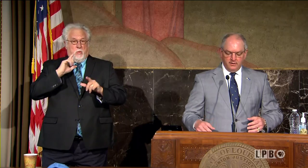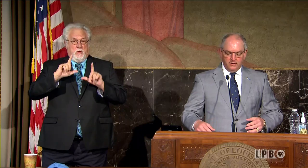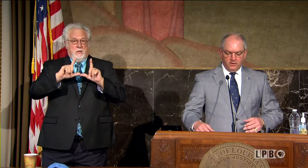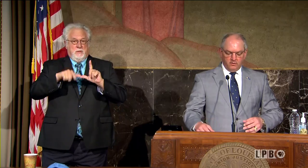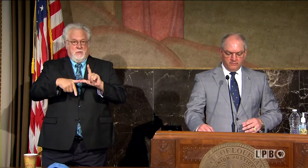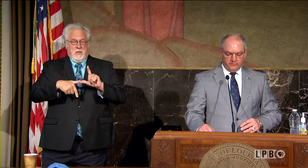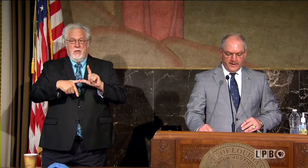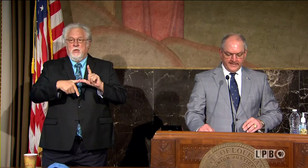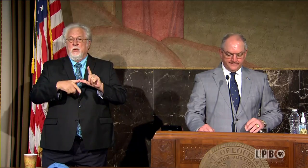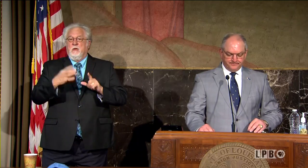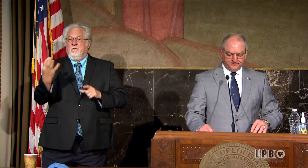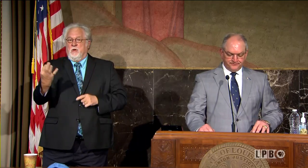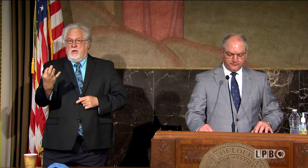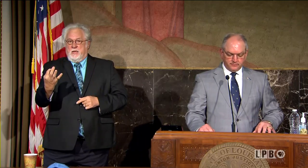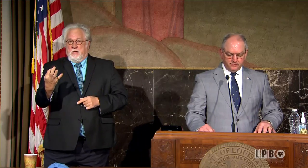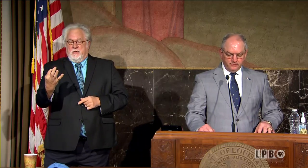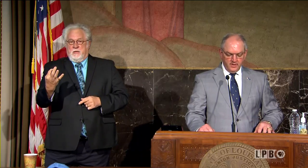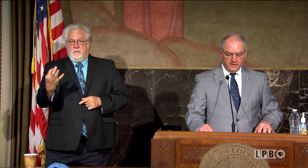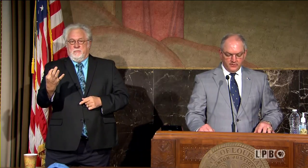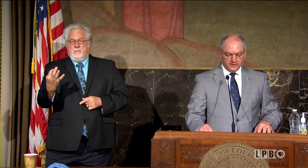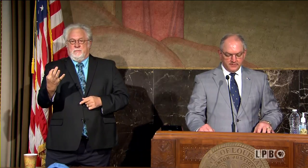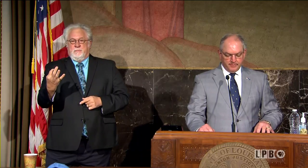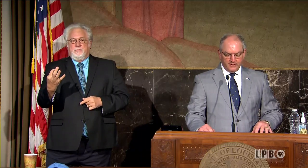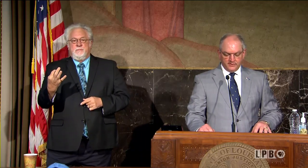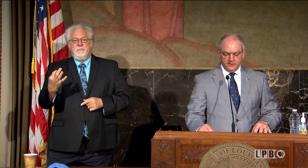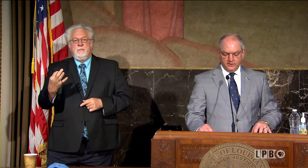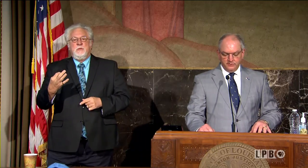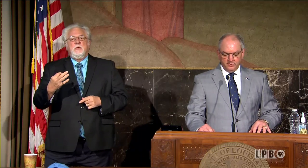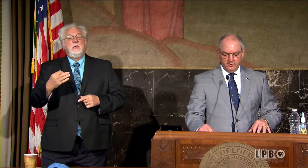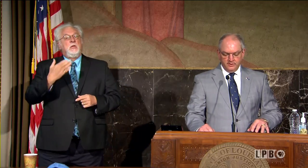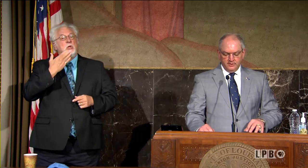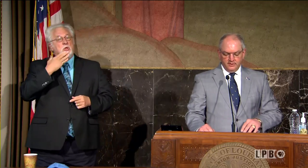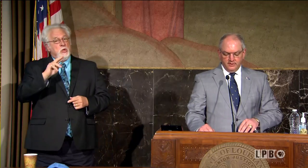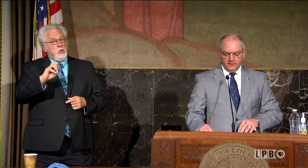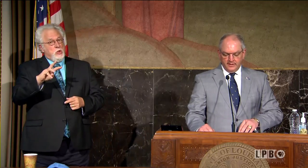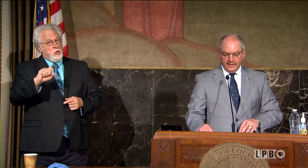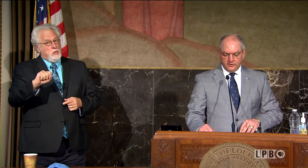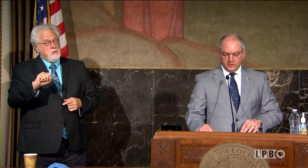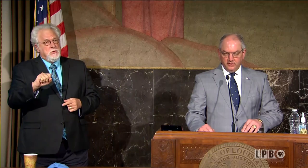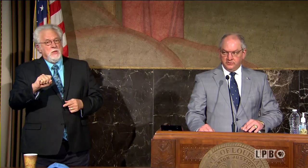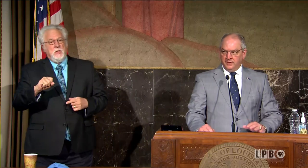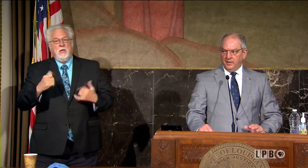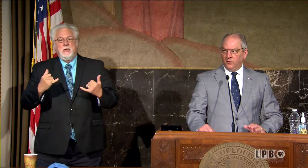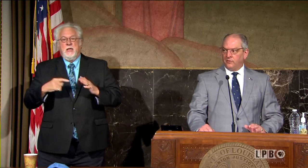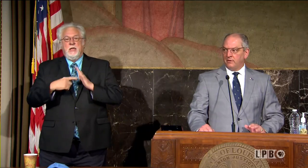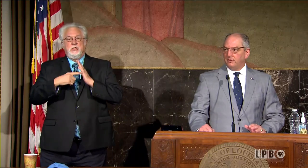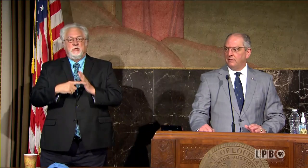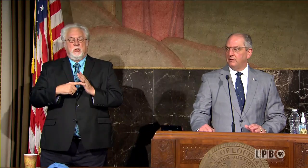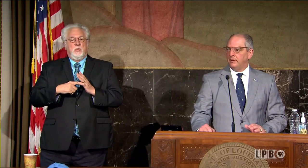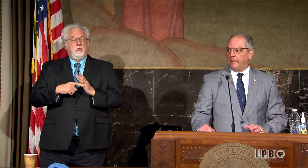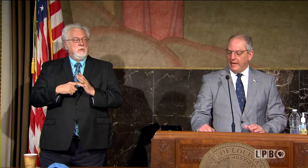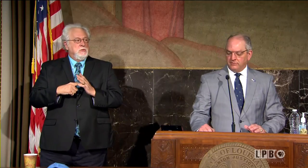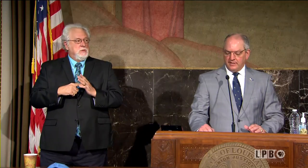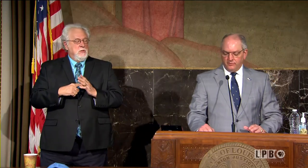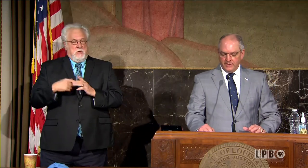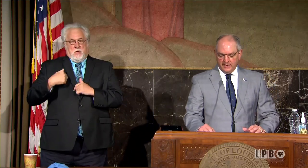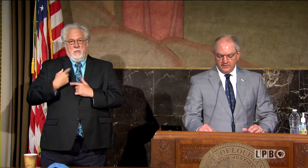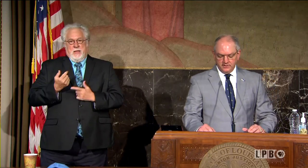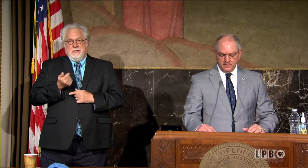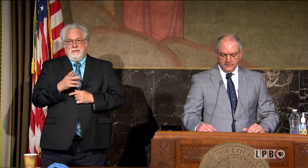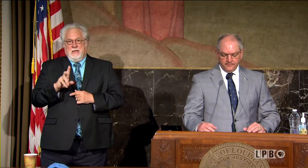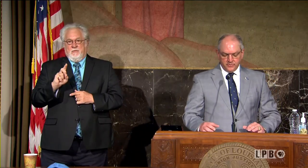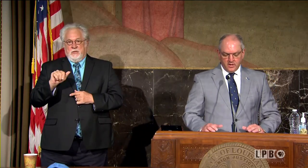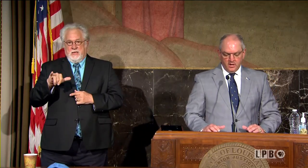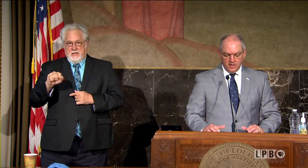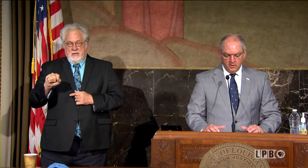expire on Friday. There is a bit of good news. The data shows that over the past several